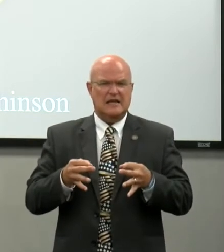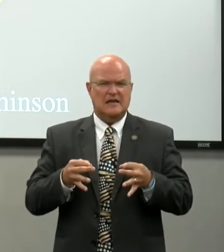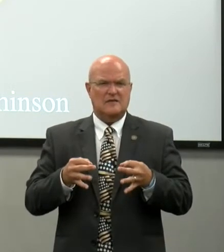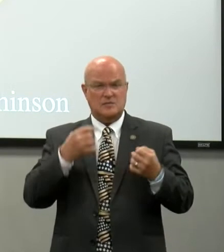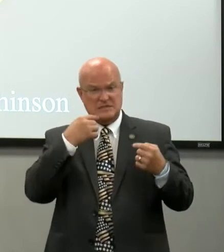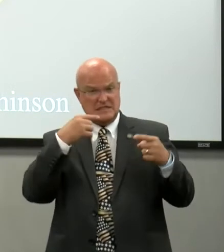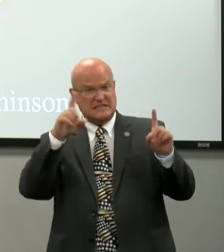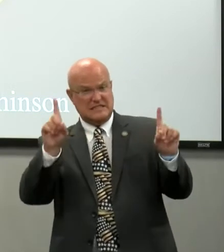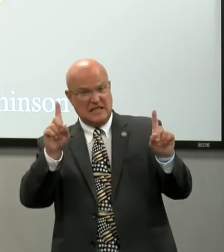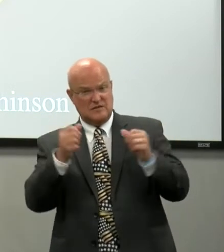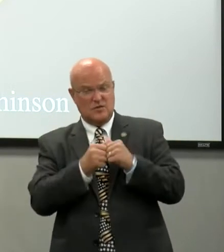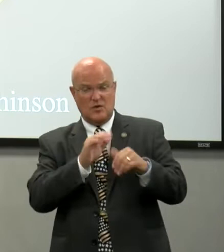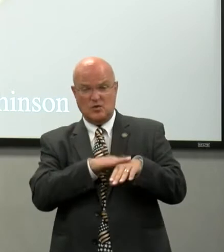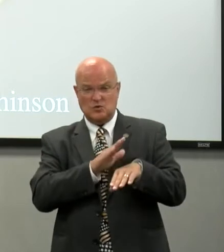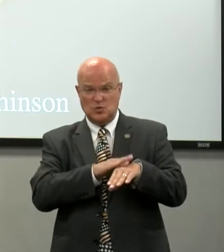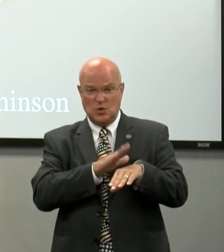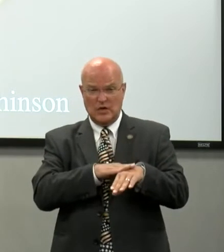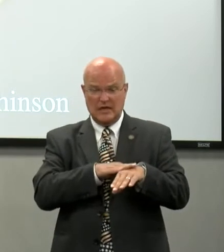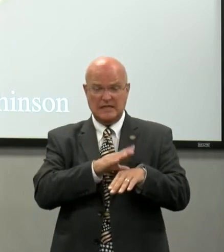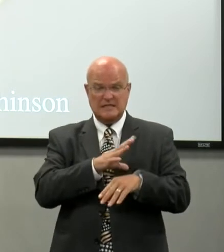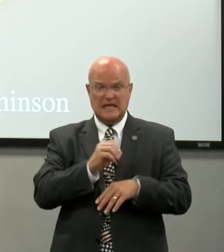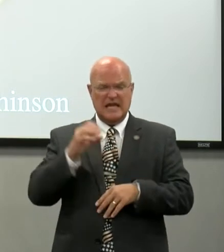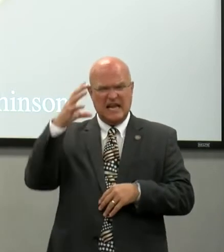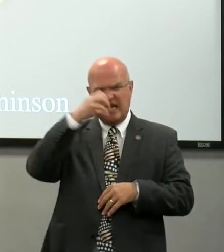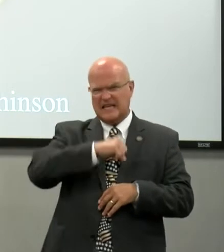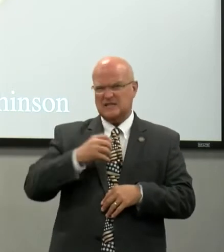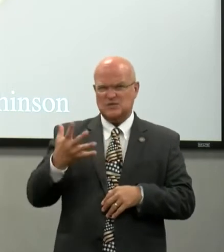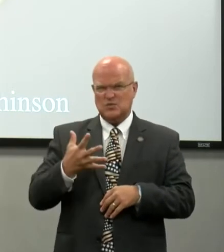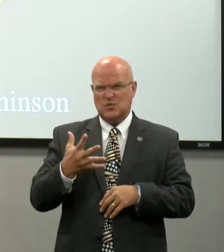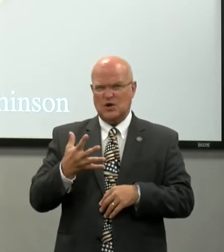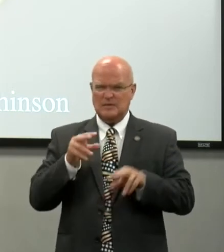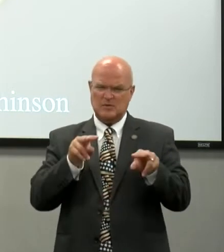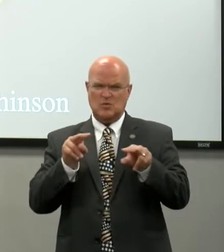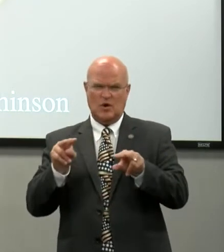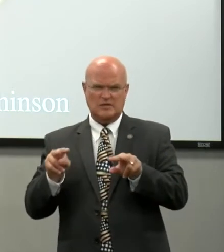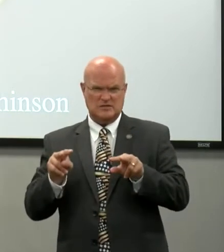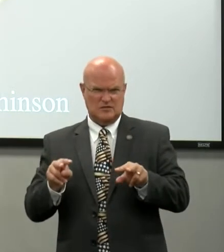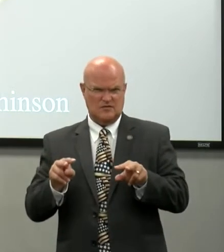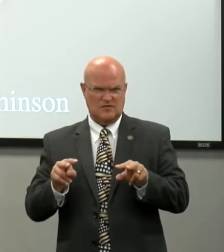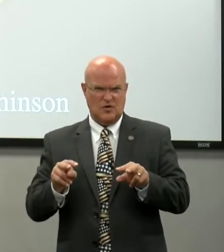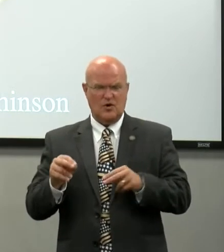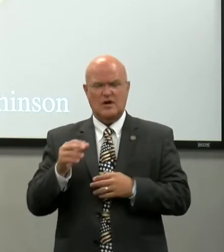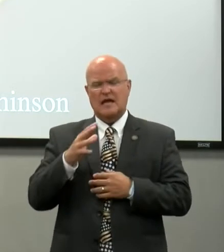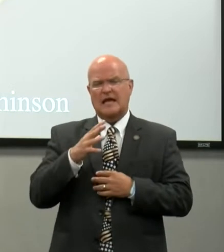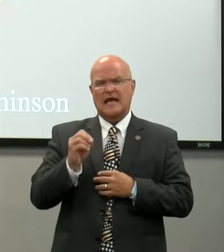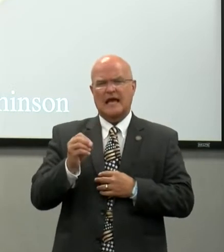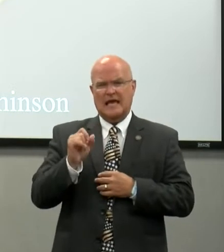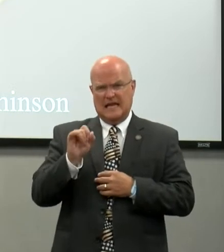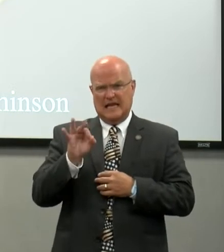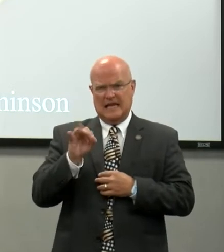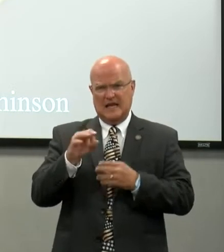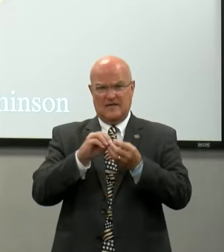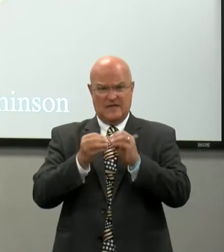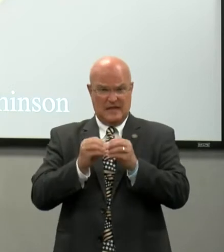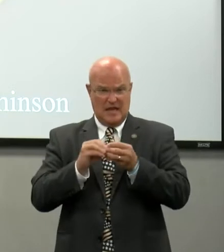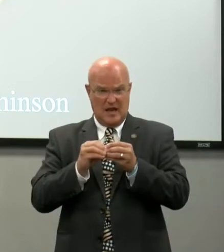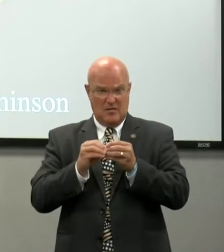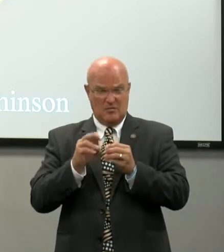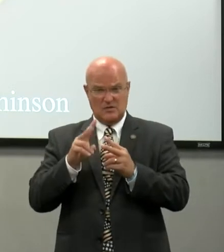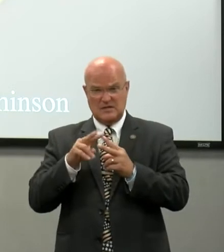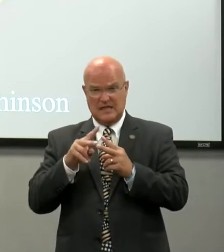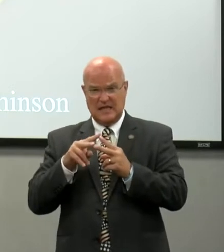been successful with those warnings, and I guess kind of what are you going to be watching for? And if the numbers